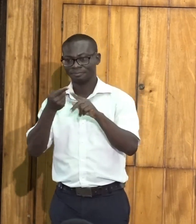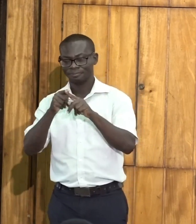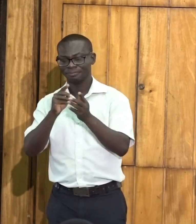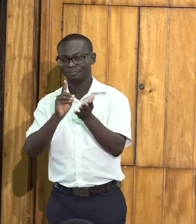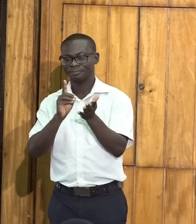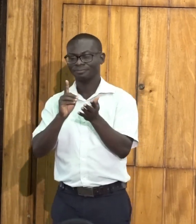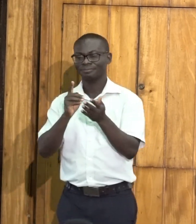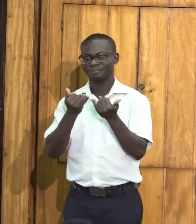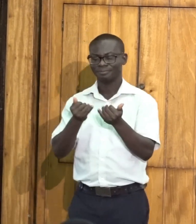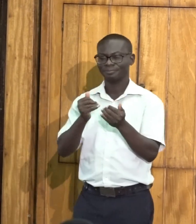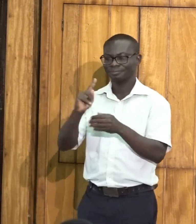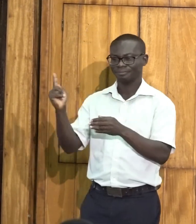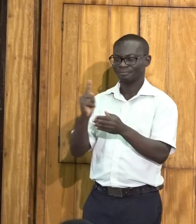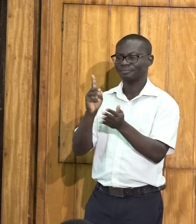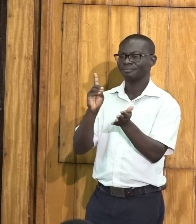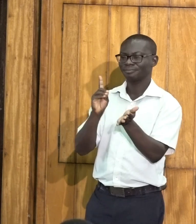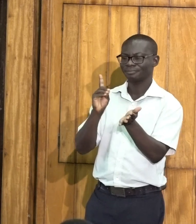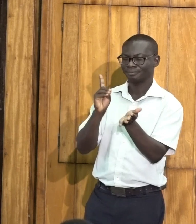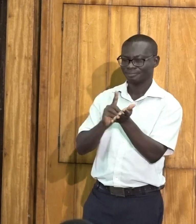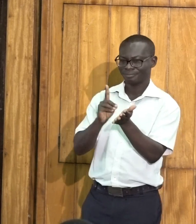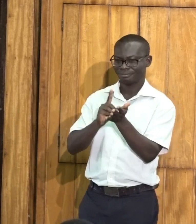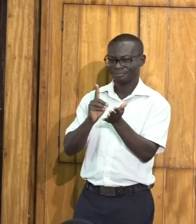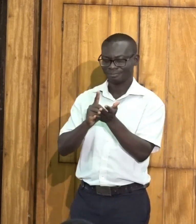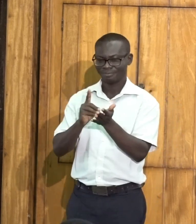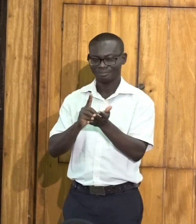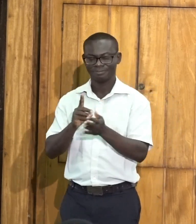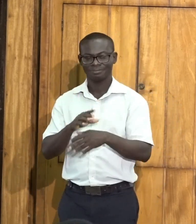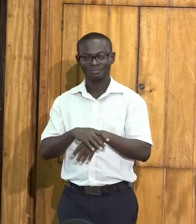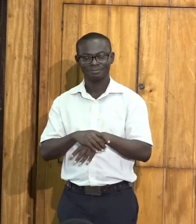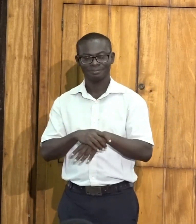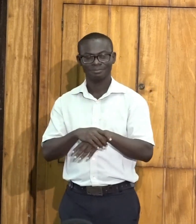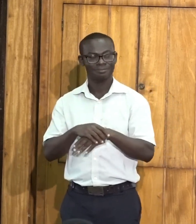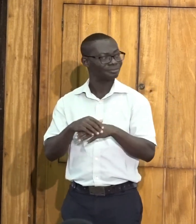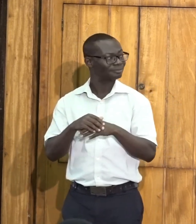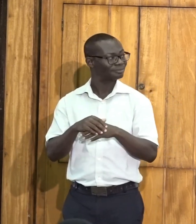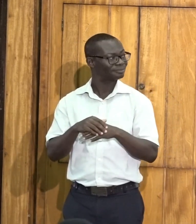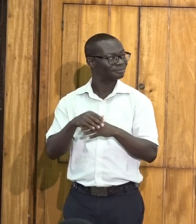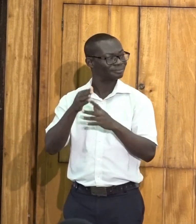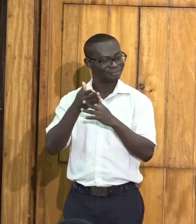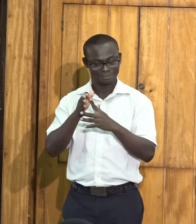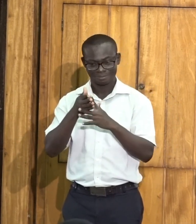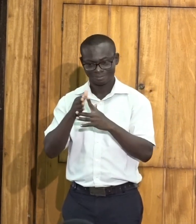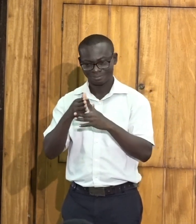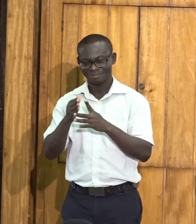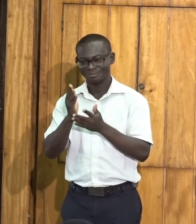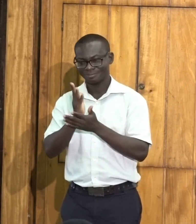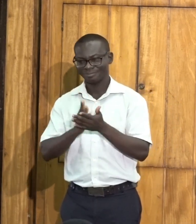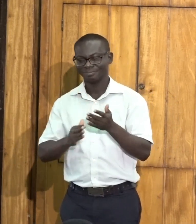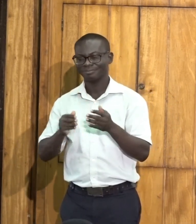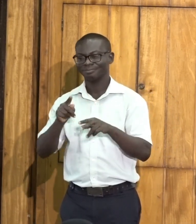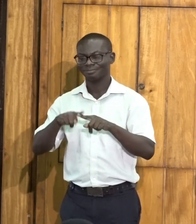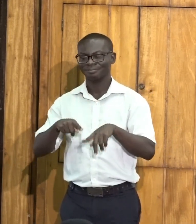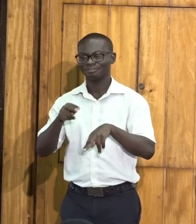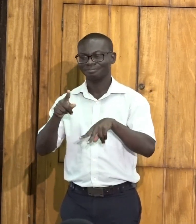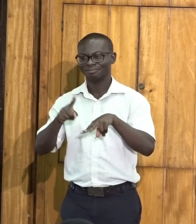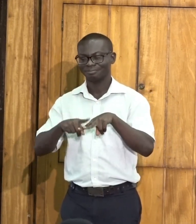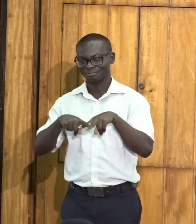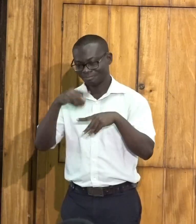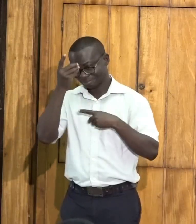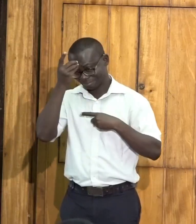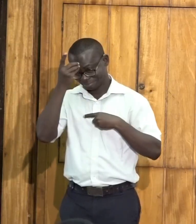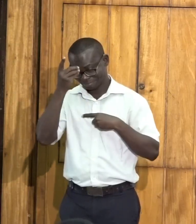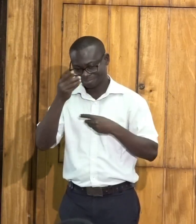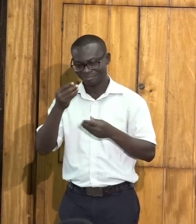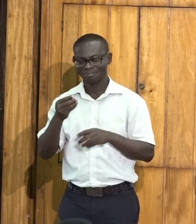PNLS in DRC to share an example of what we're doing with the Mpox and integration with advanced HIV disease. Dr. Aimé?